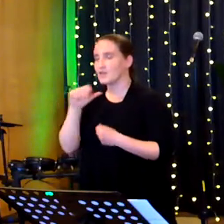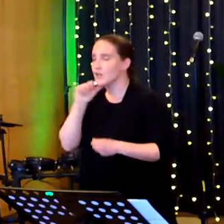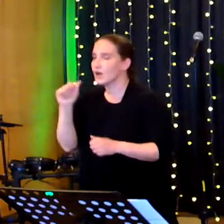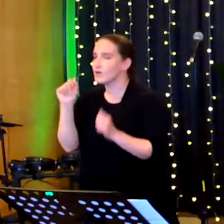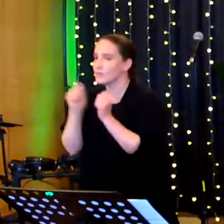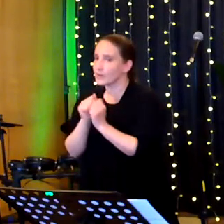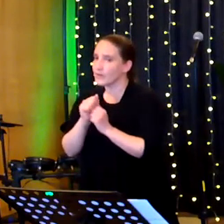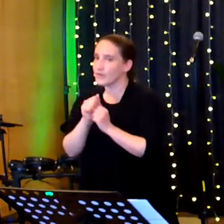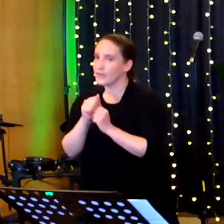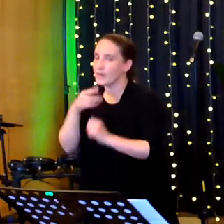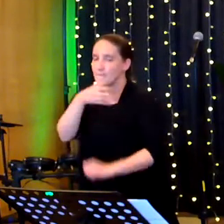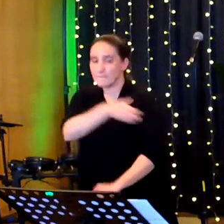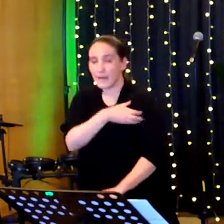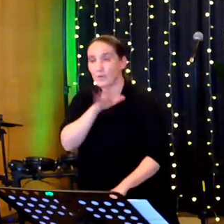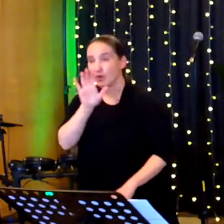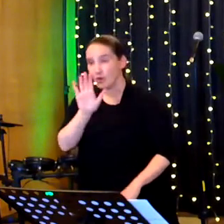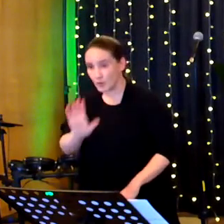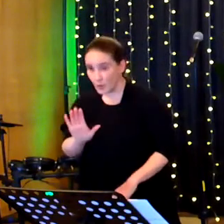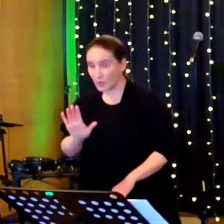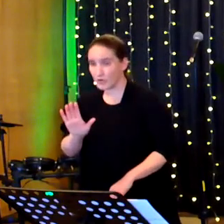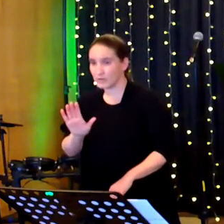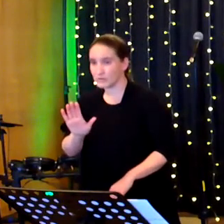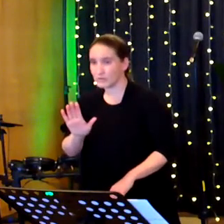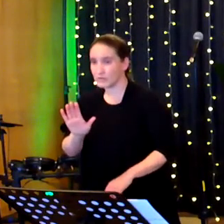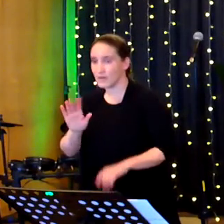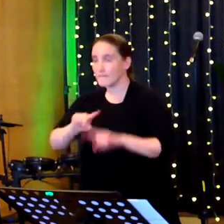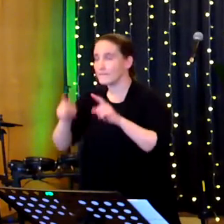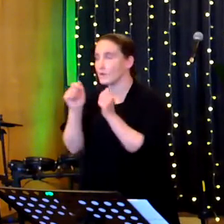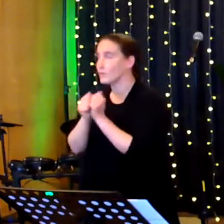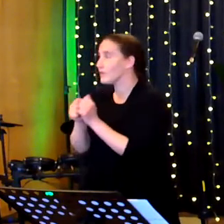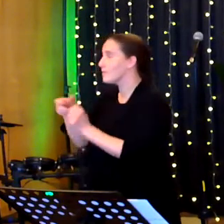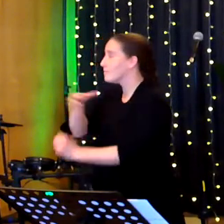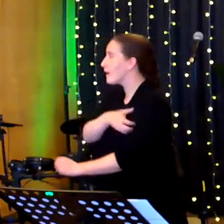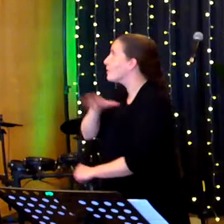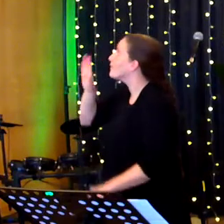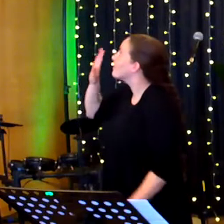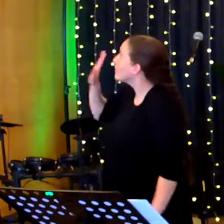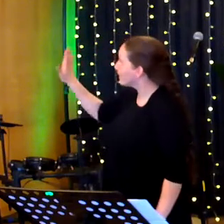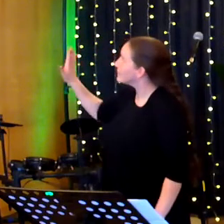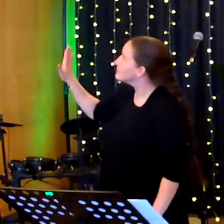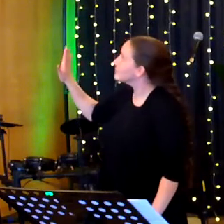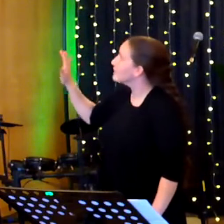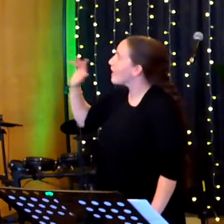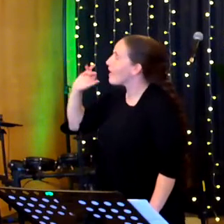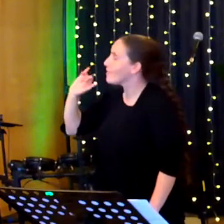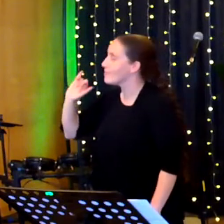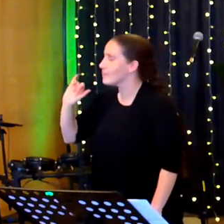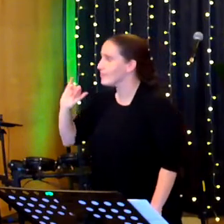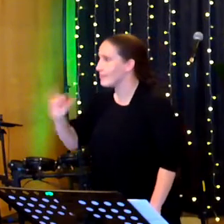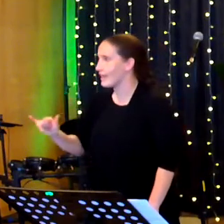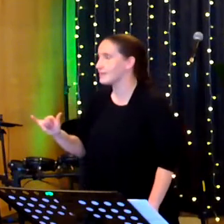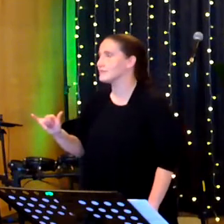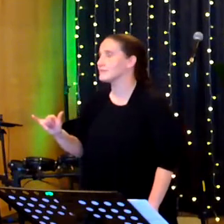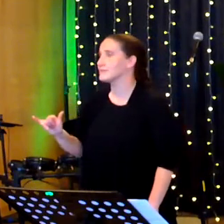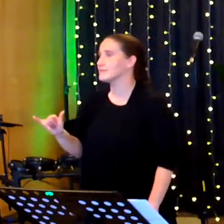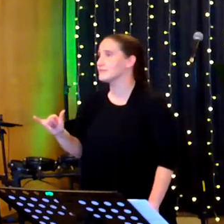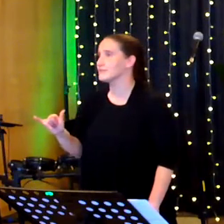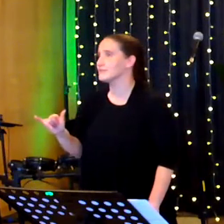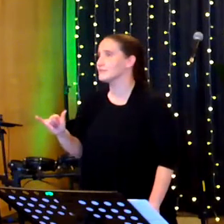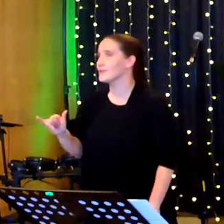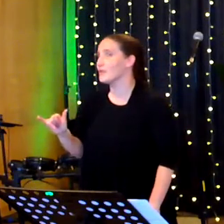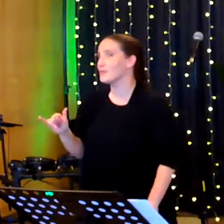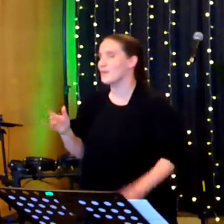his power becomes the most real, right? Amen. And I'm going to tell you a really quick funny